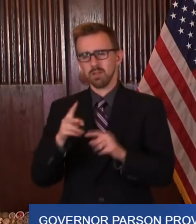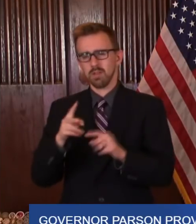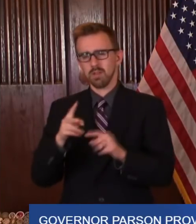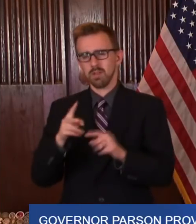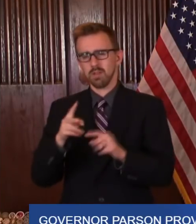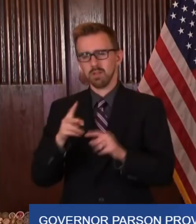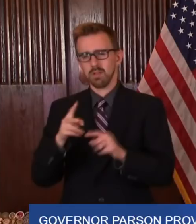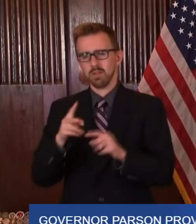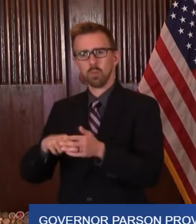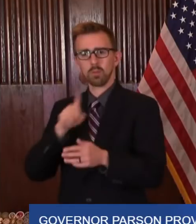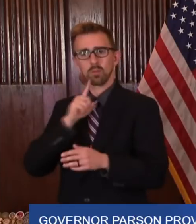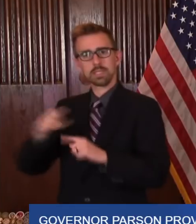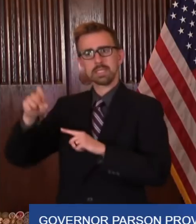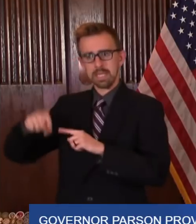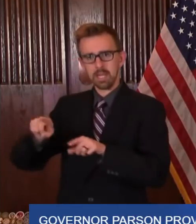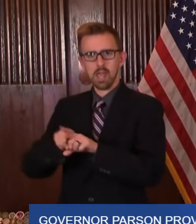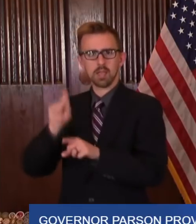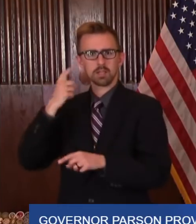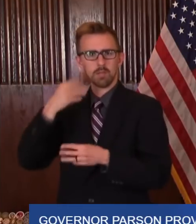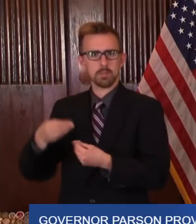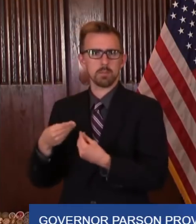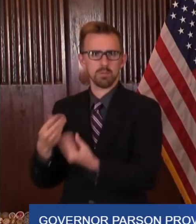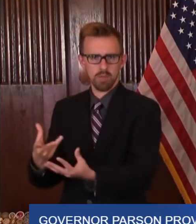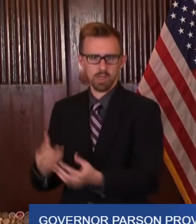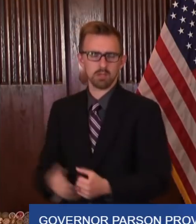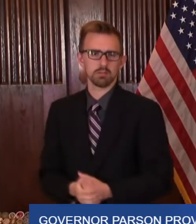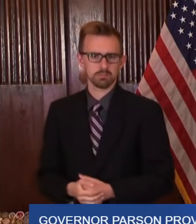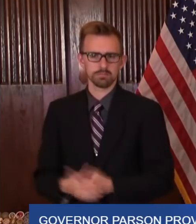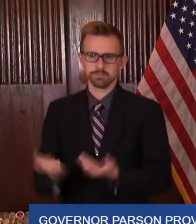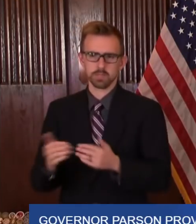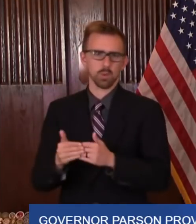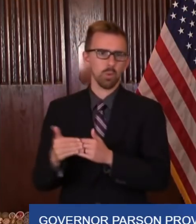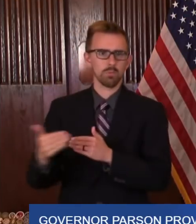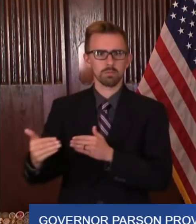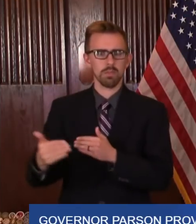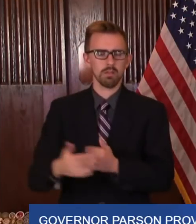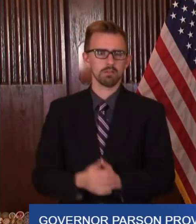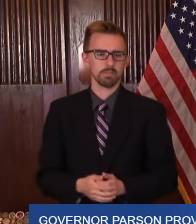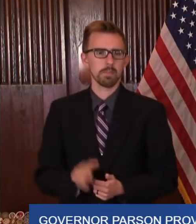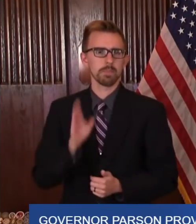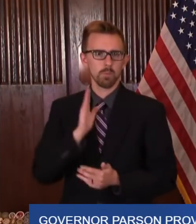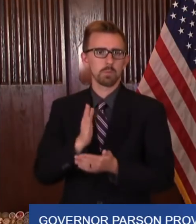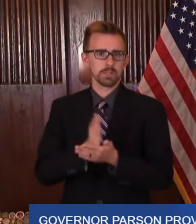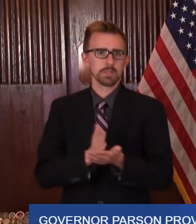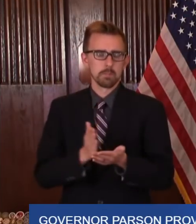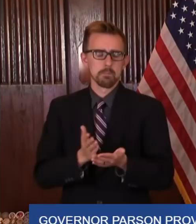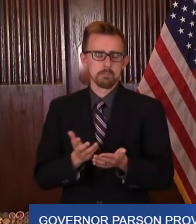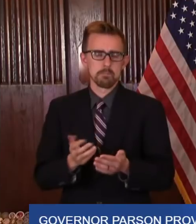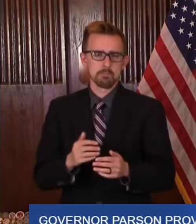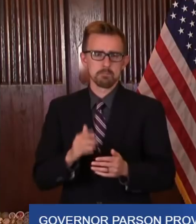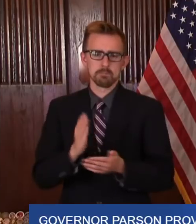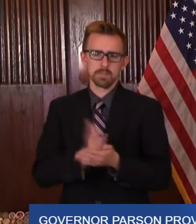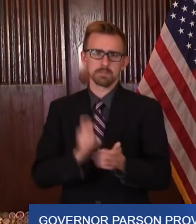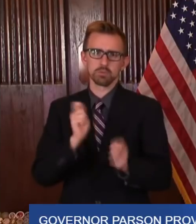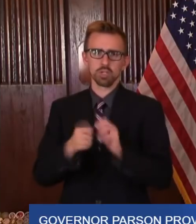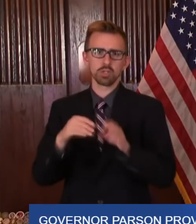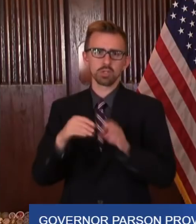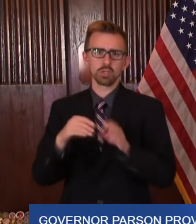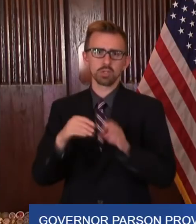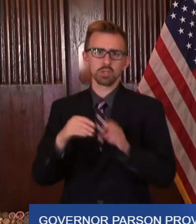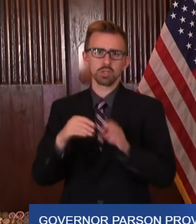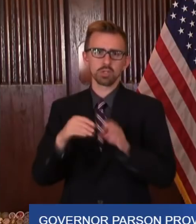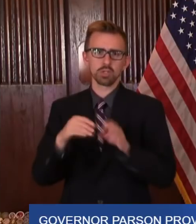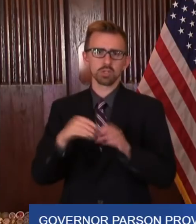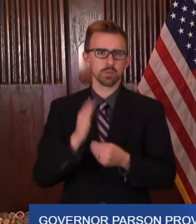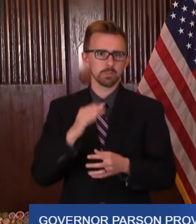it we basically need to provide as government, and you go from there. But there's going to be some drastic, there's going to be some changes in the budget. It's going